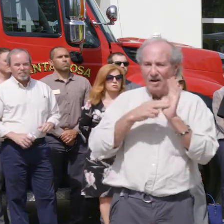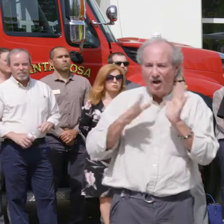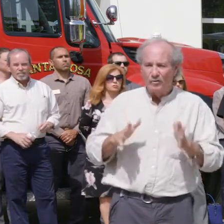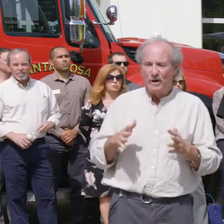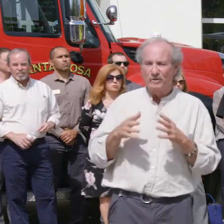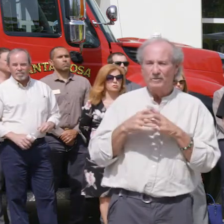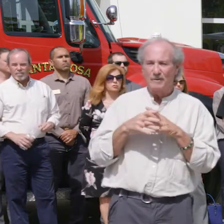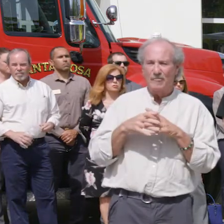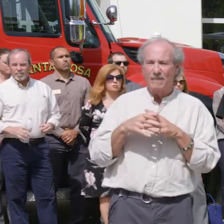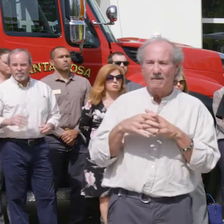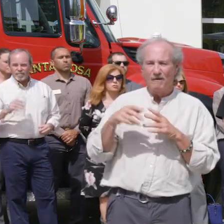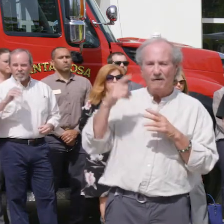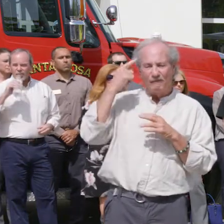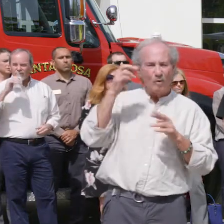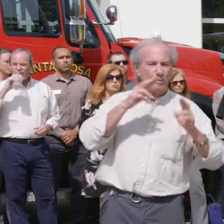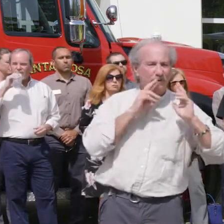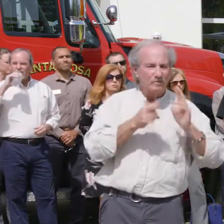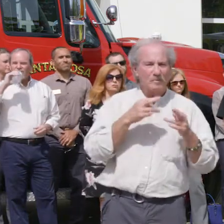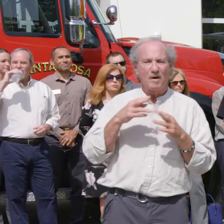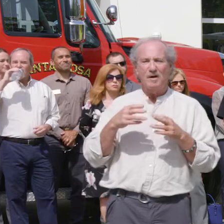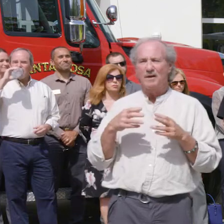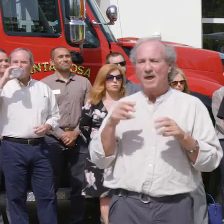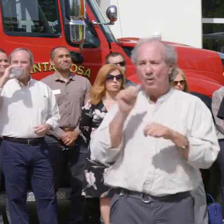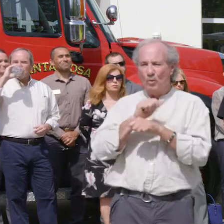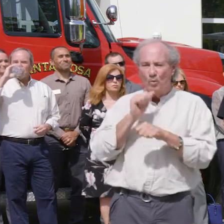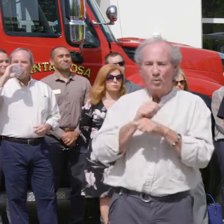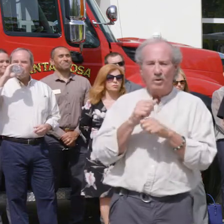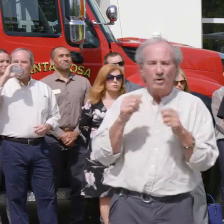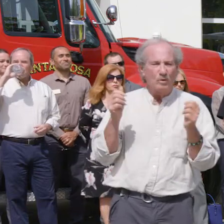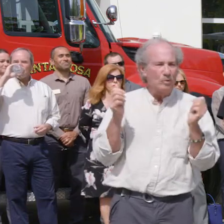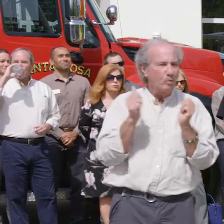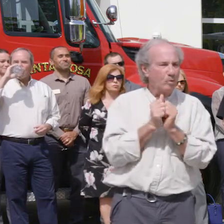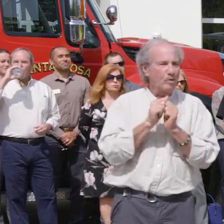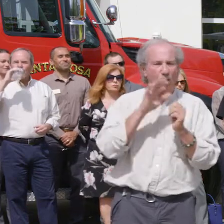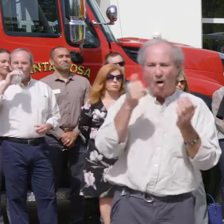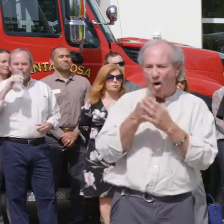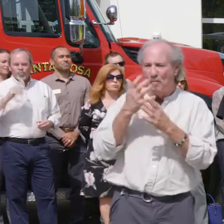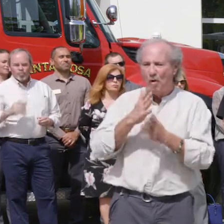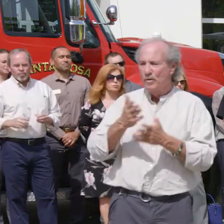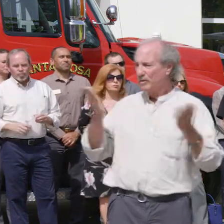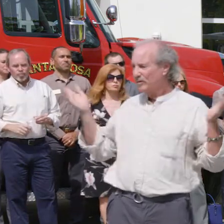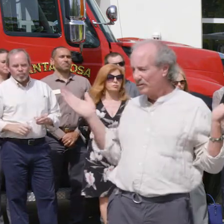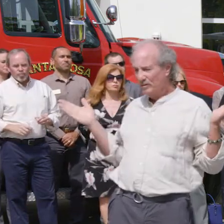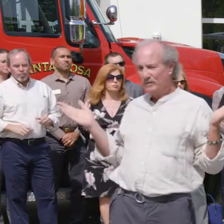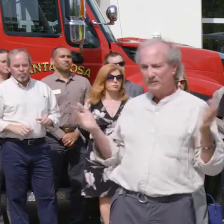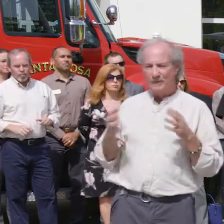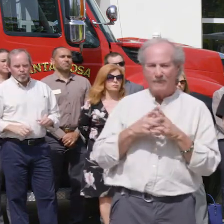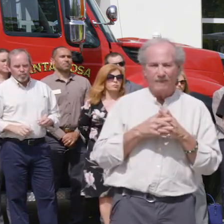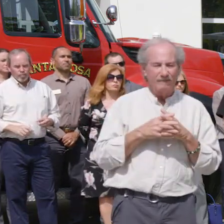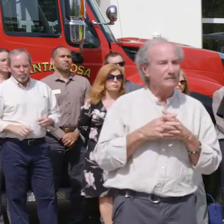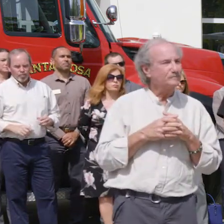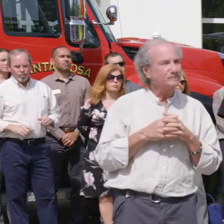contractors to respond and to work with all our partners here gathered here today.